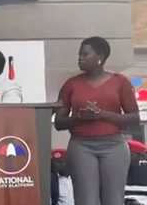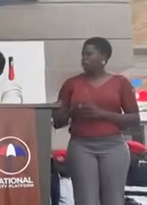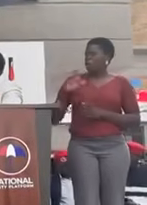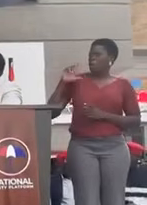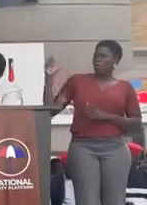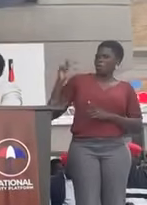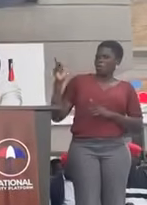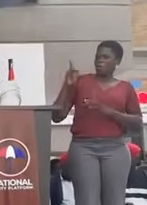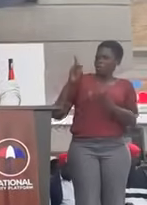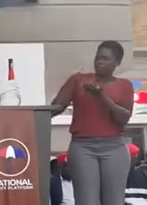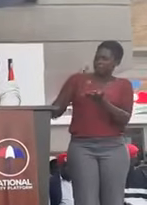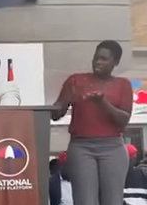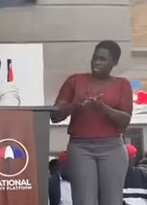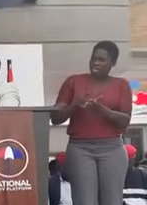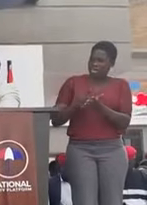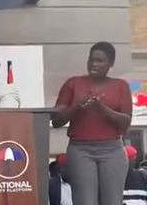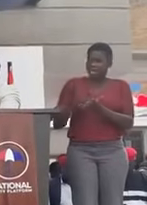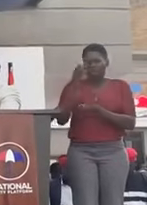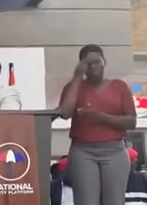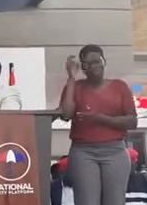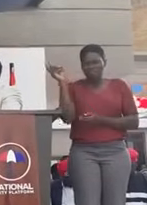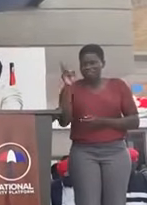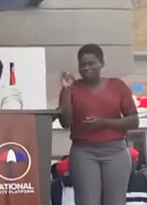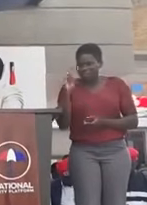Comrade Dr. Colonel Kizza Besigye,